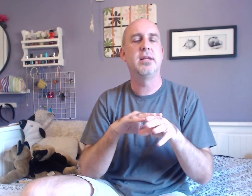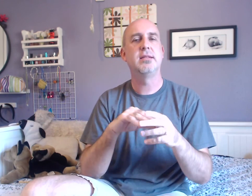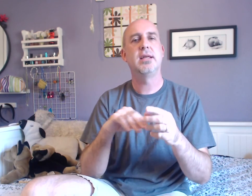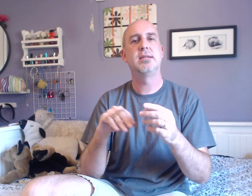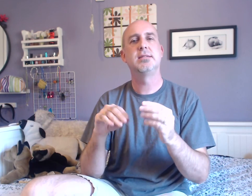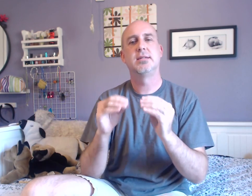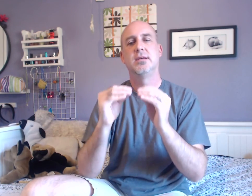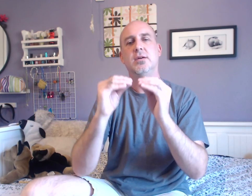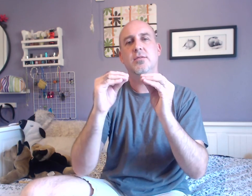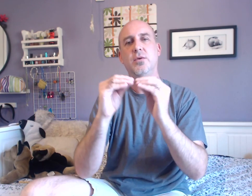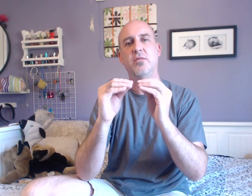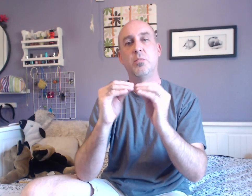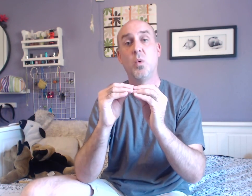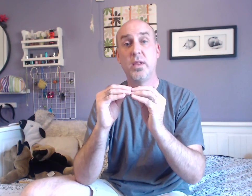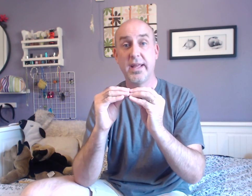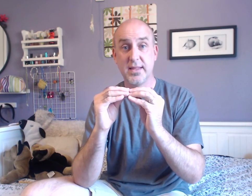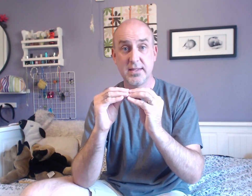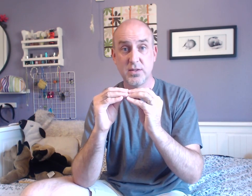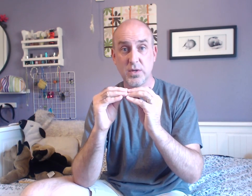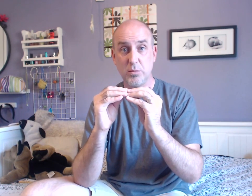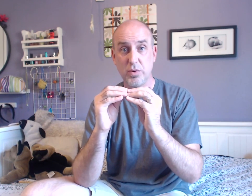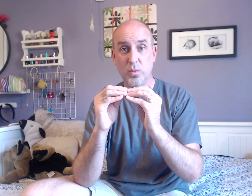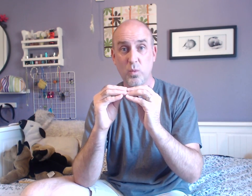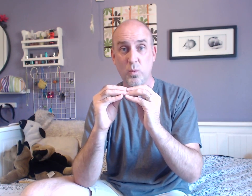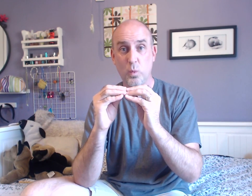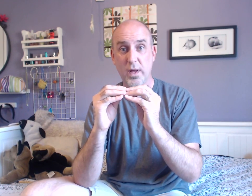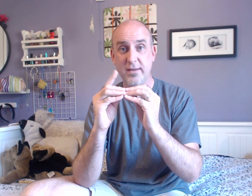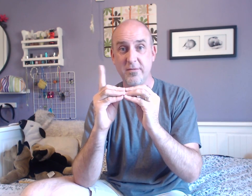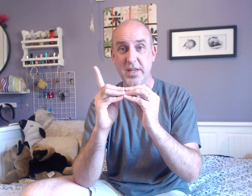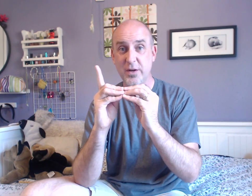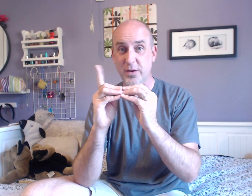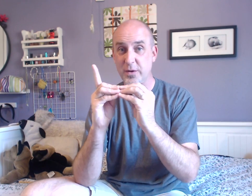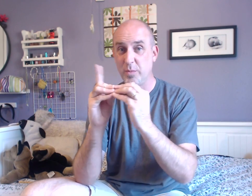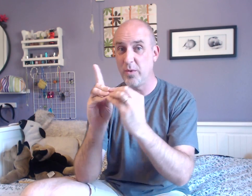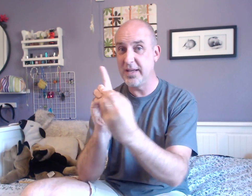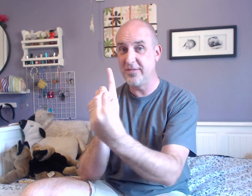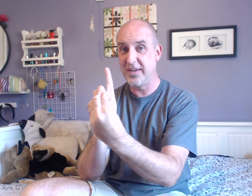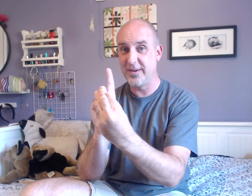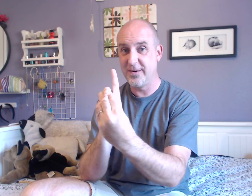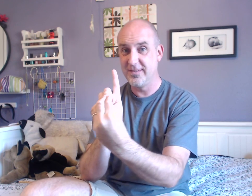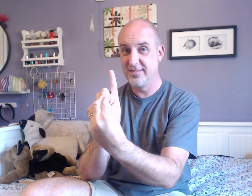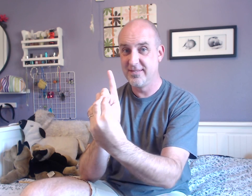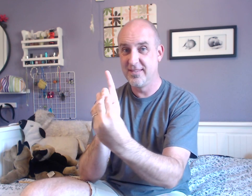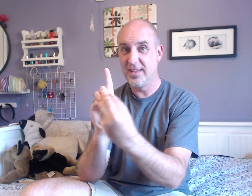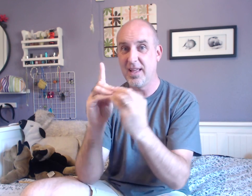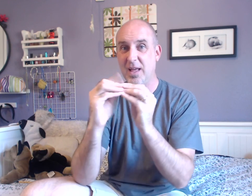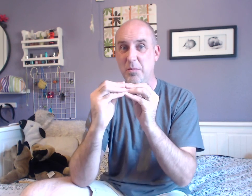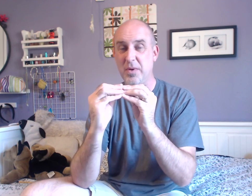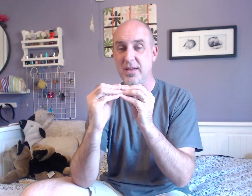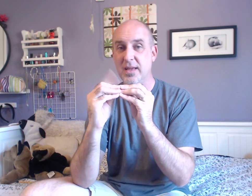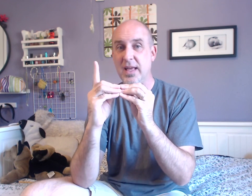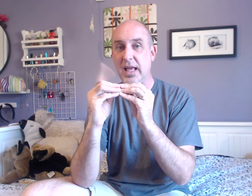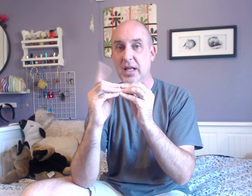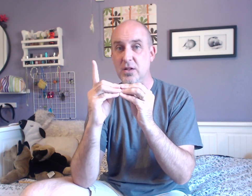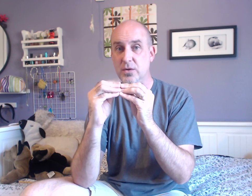That is, if you have more like this, you can put one finger, your pointy finger, up and close it